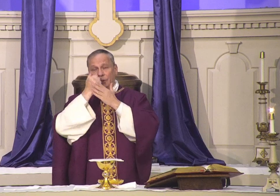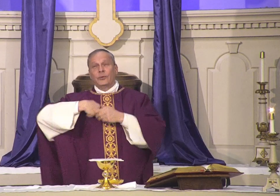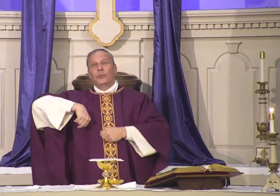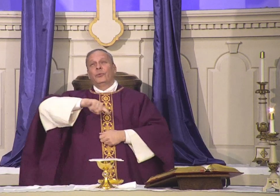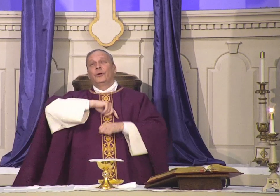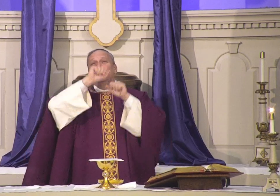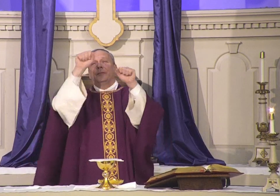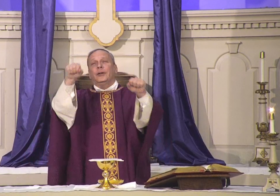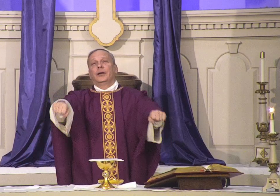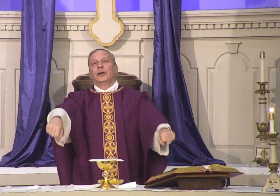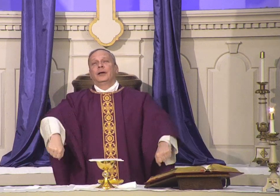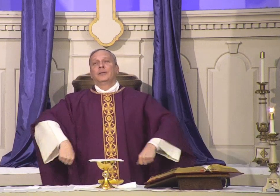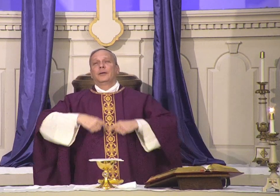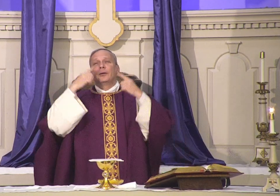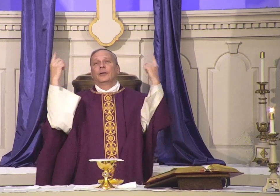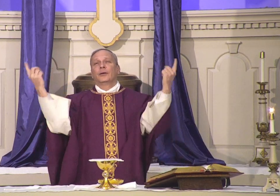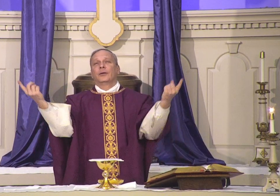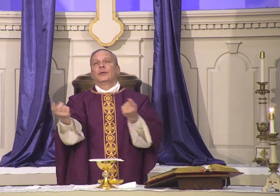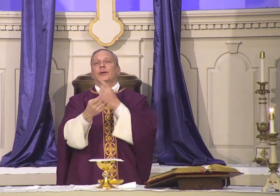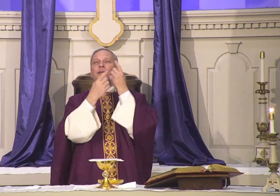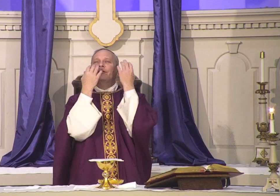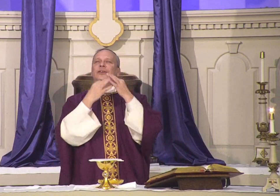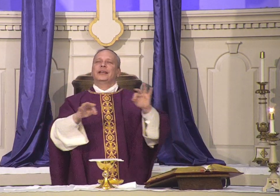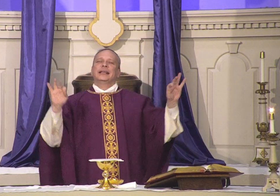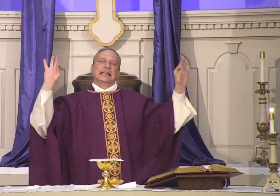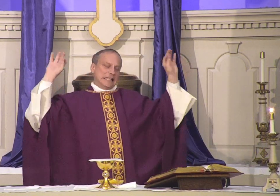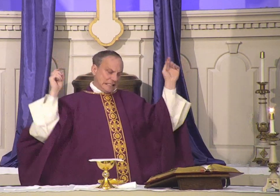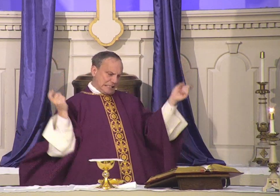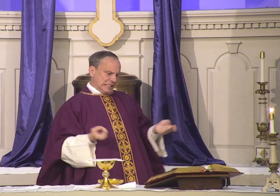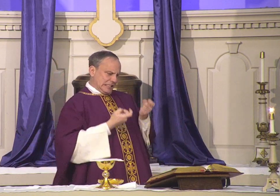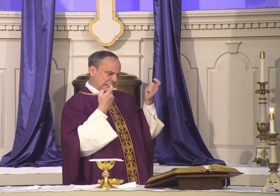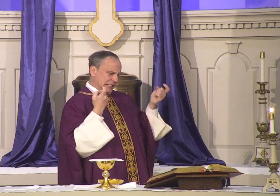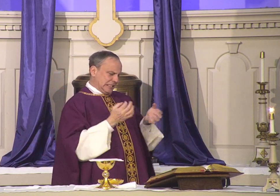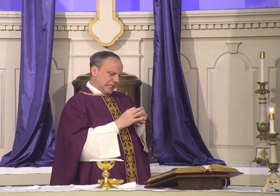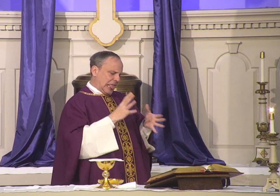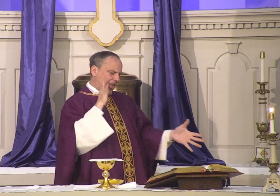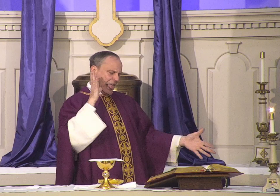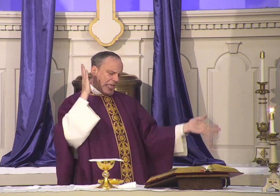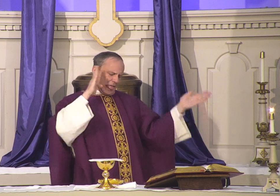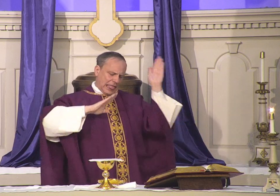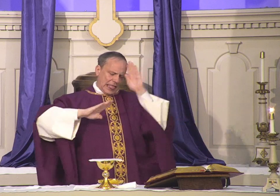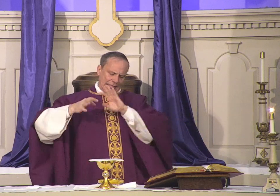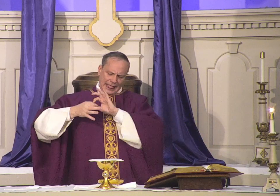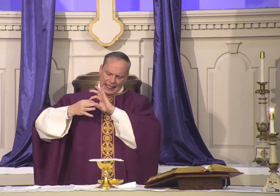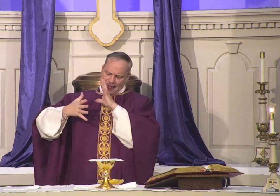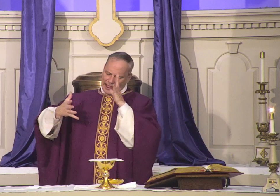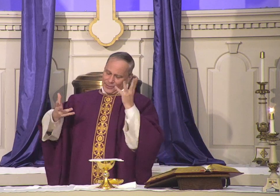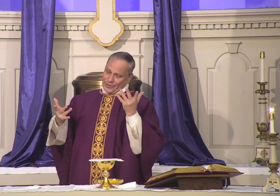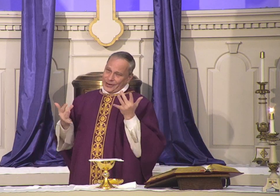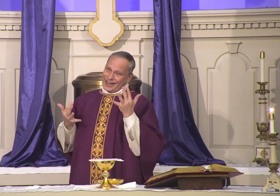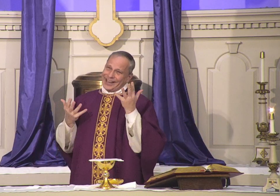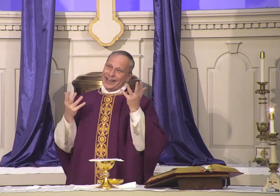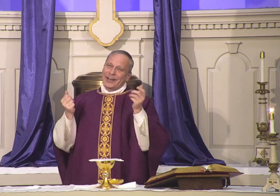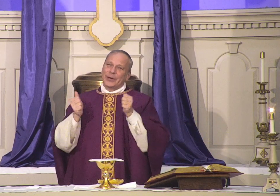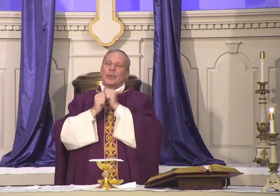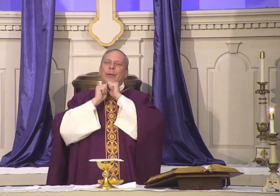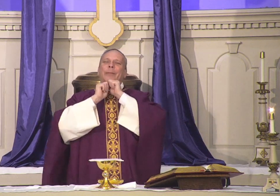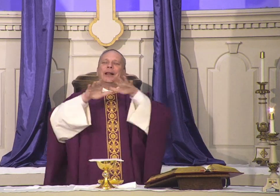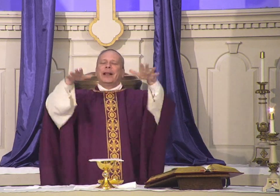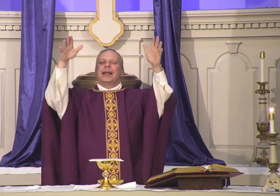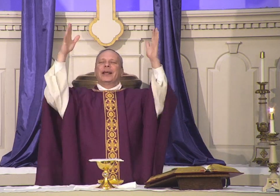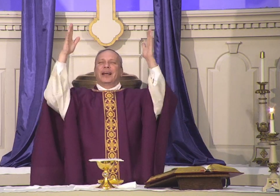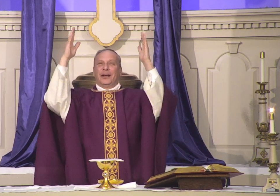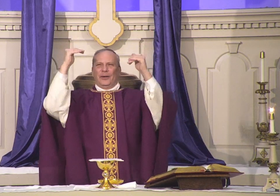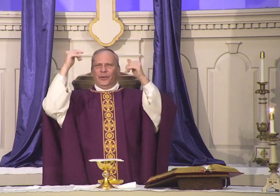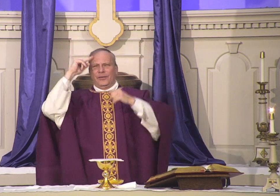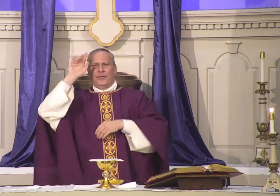of your mercy, we may be always free from sin and safe from all distress,